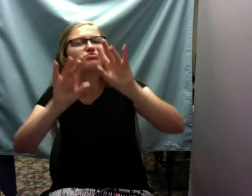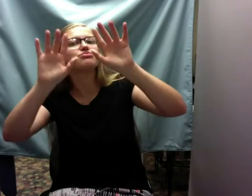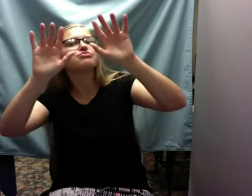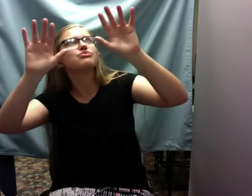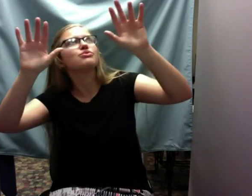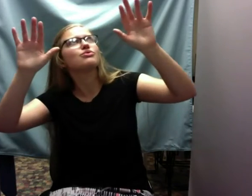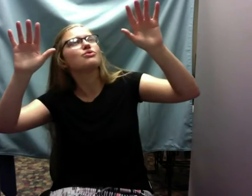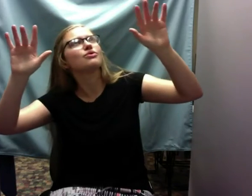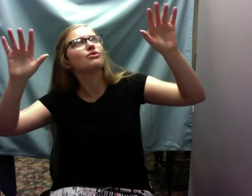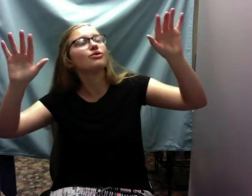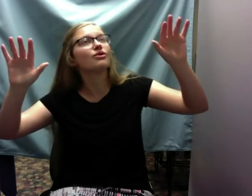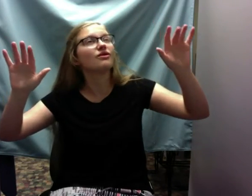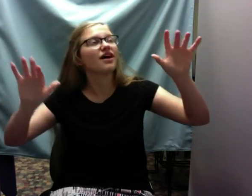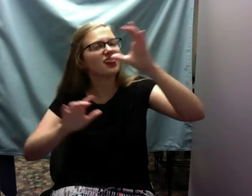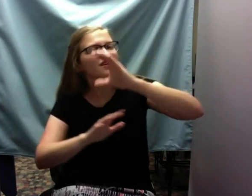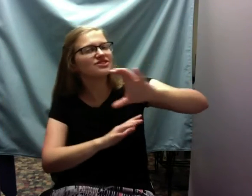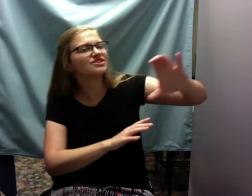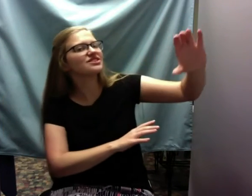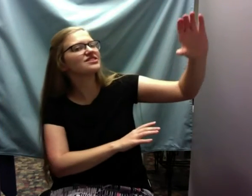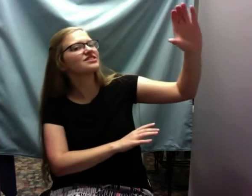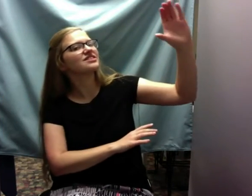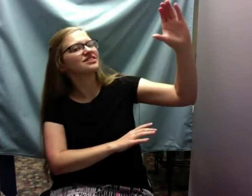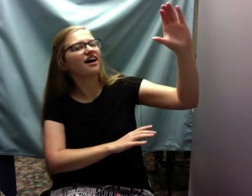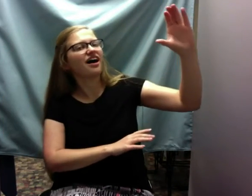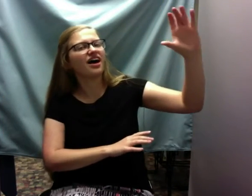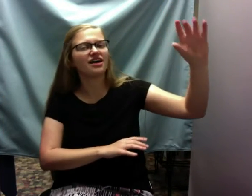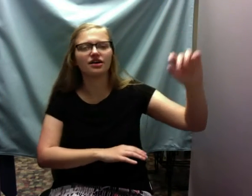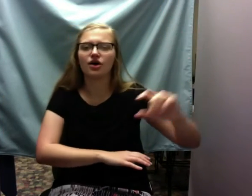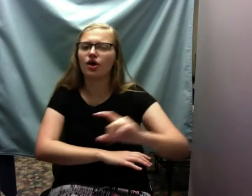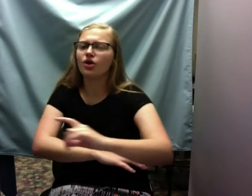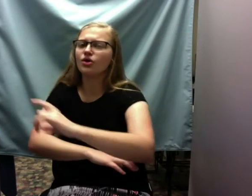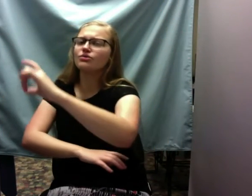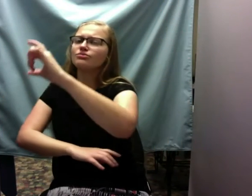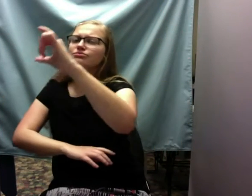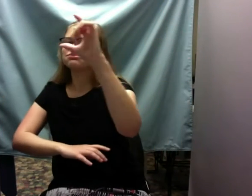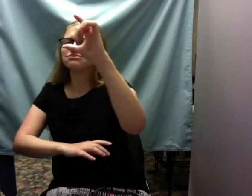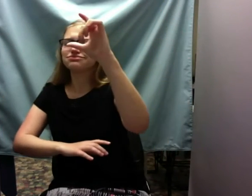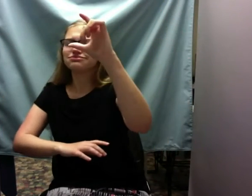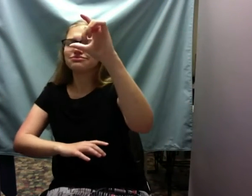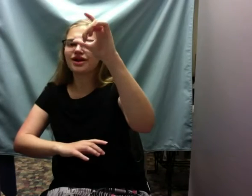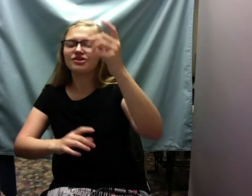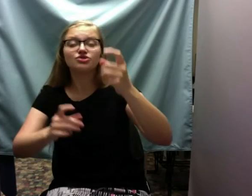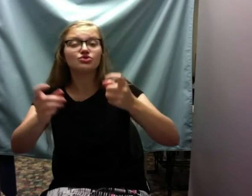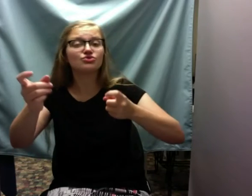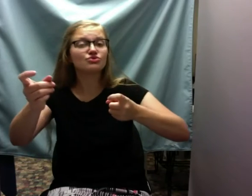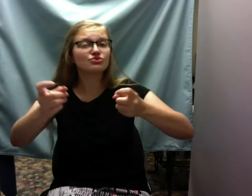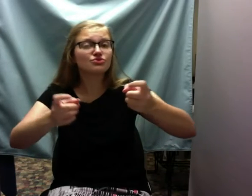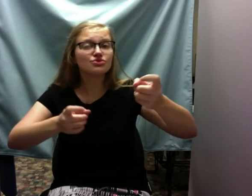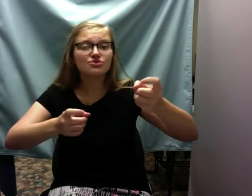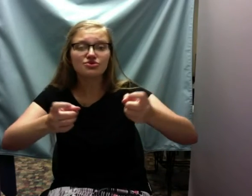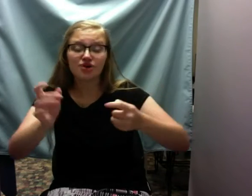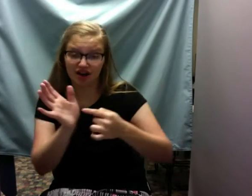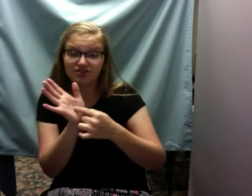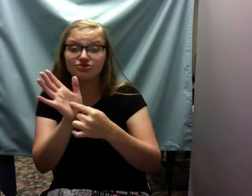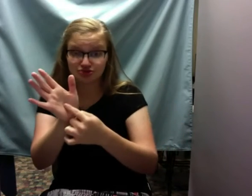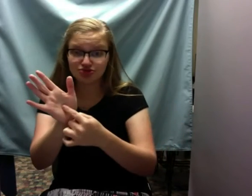the firmament of the heaven to give light upon the earth, and to rule over the day and over the night, and to divide the light from the darkness. And